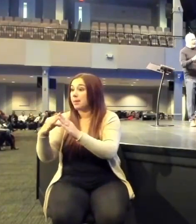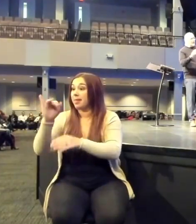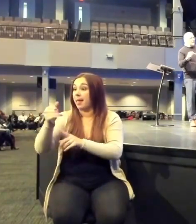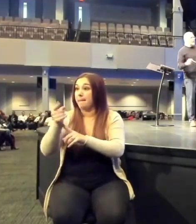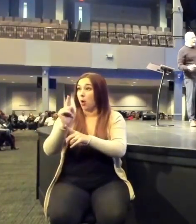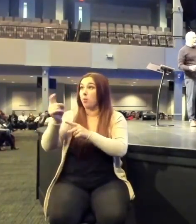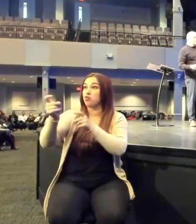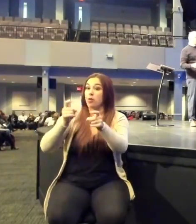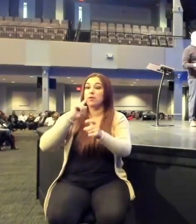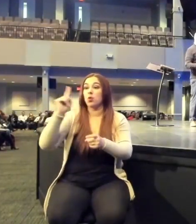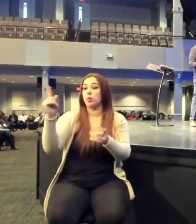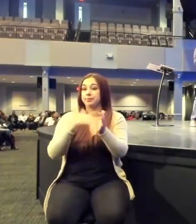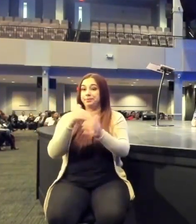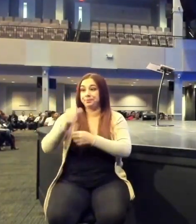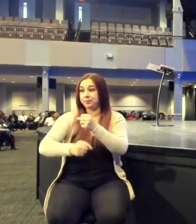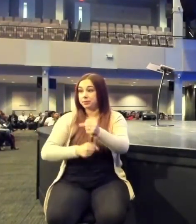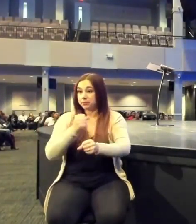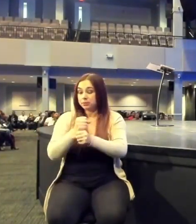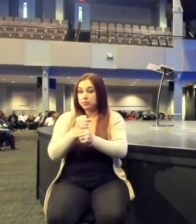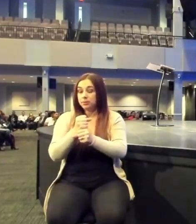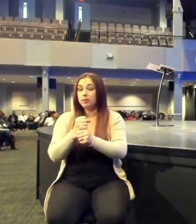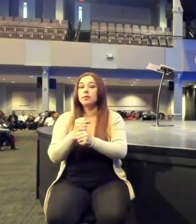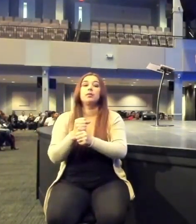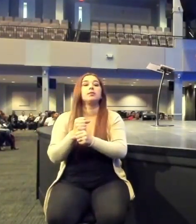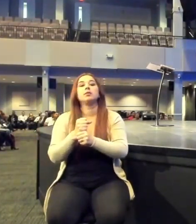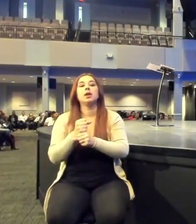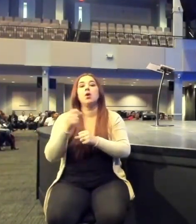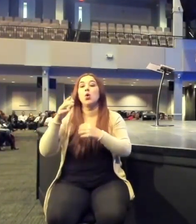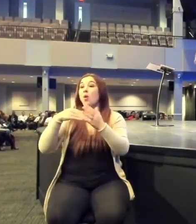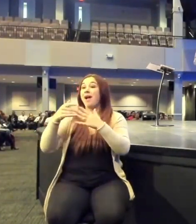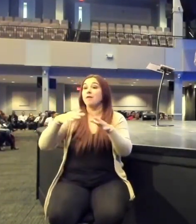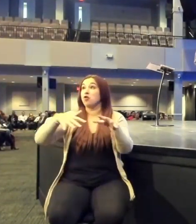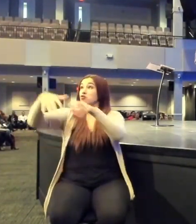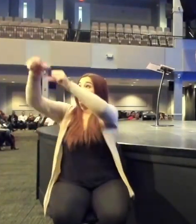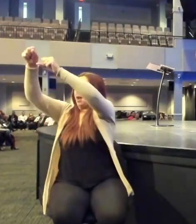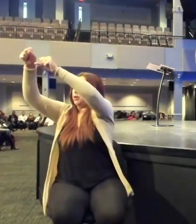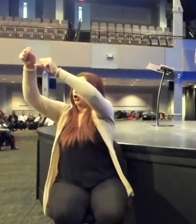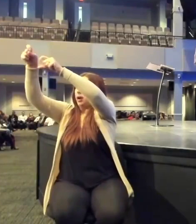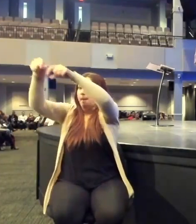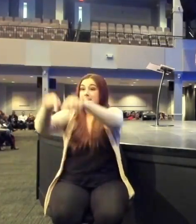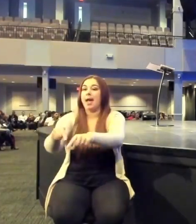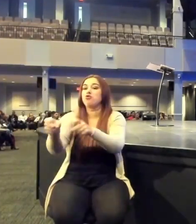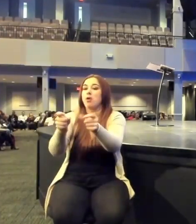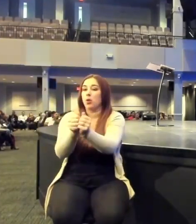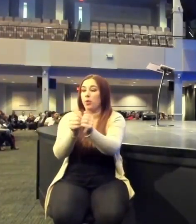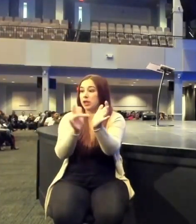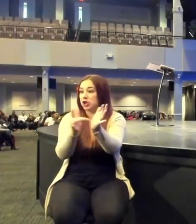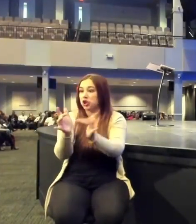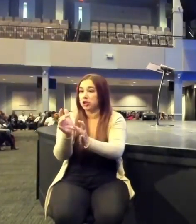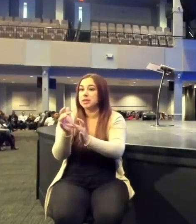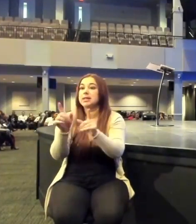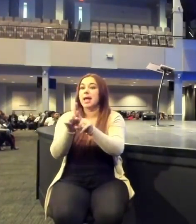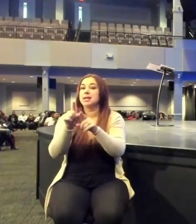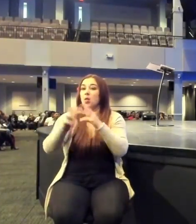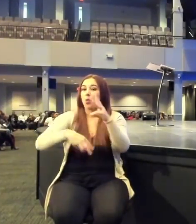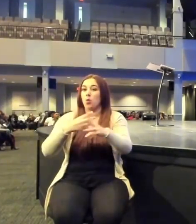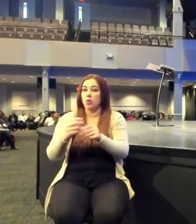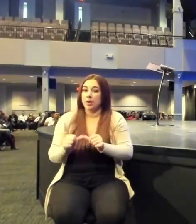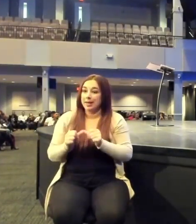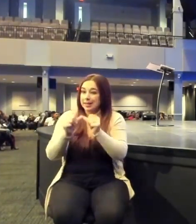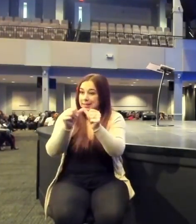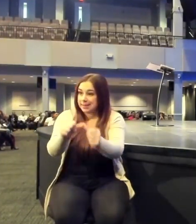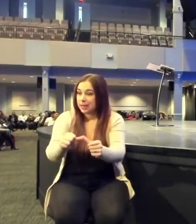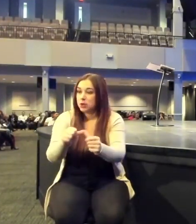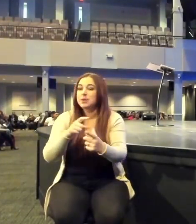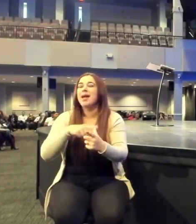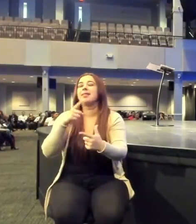moment, reigning for 1,000 years. Us reigning, who've gone with him, reigning with him over that period of time as the world continues at some level.